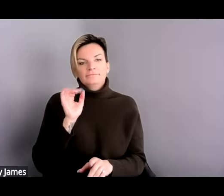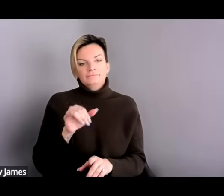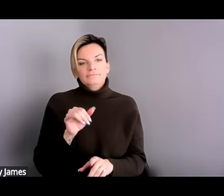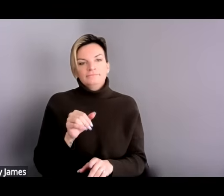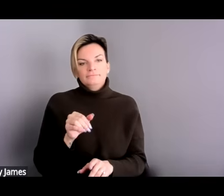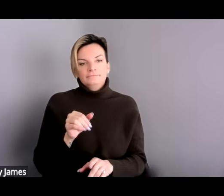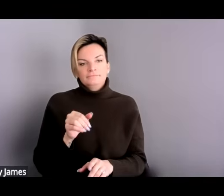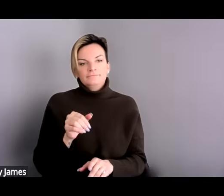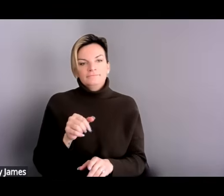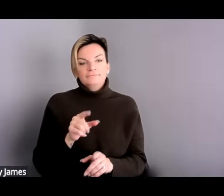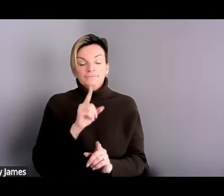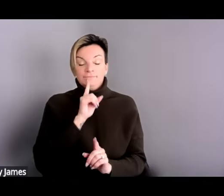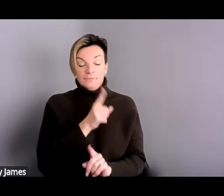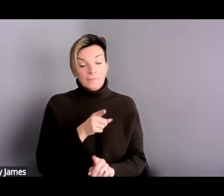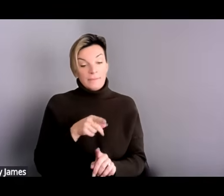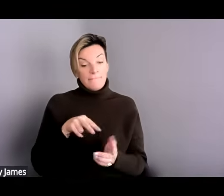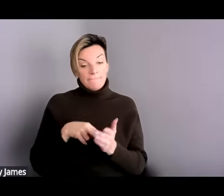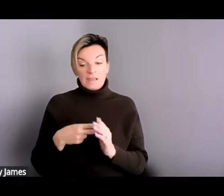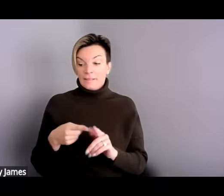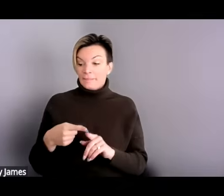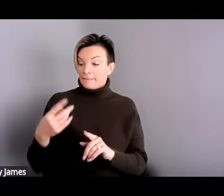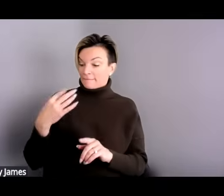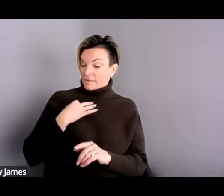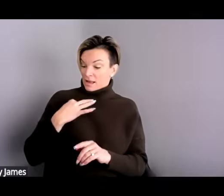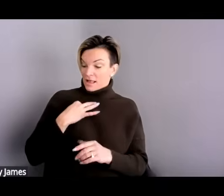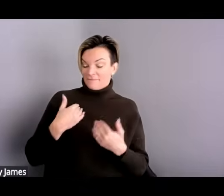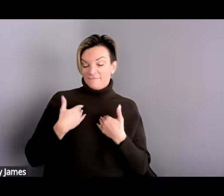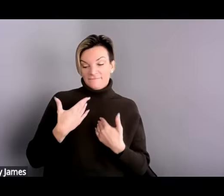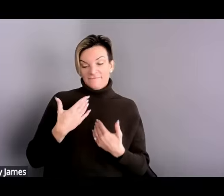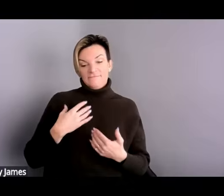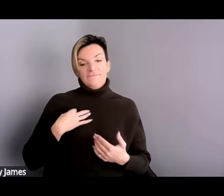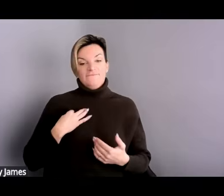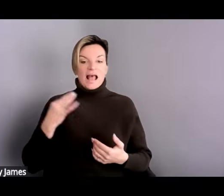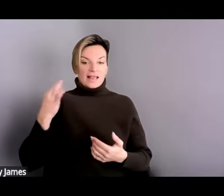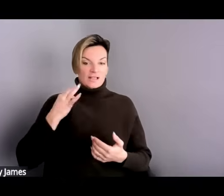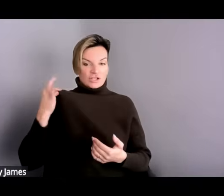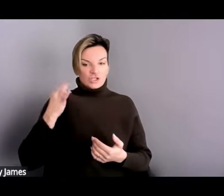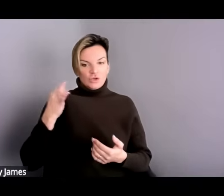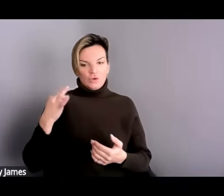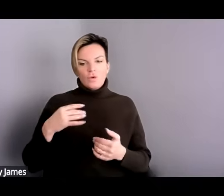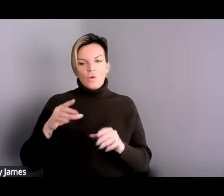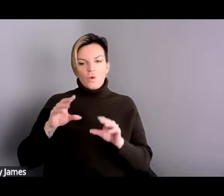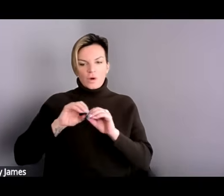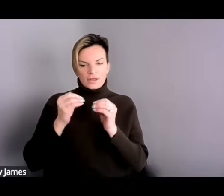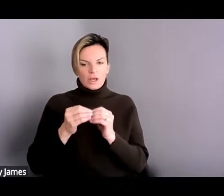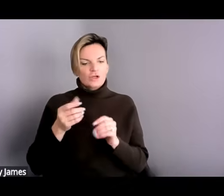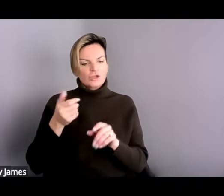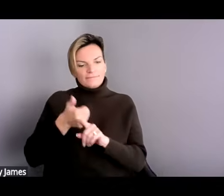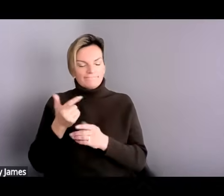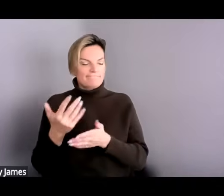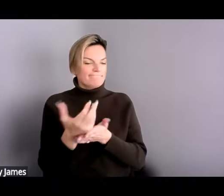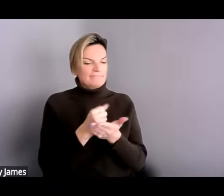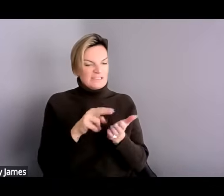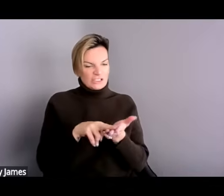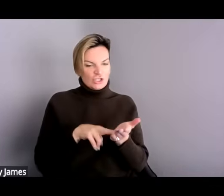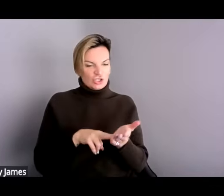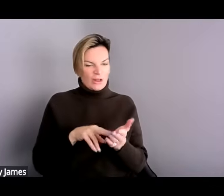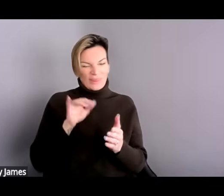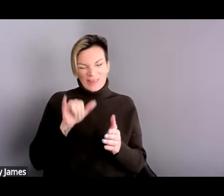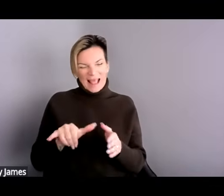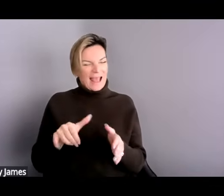this isn't about candidates who have a volunteer organization who are gathering signatures. What we have seen come before this board